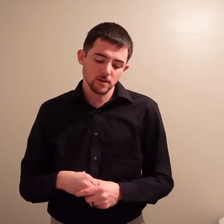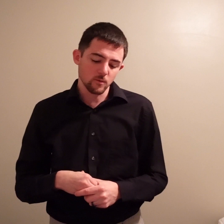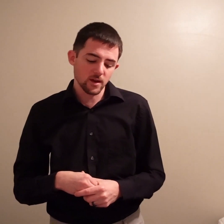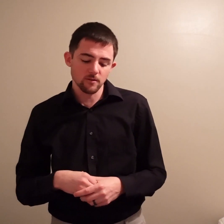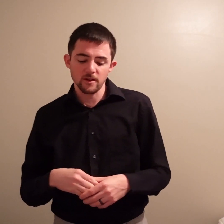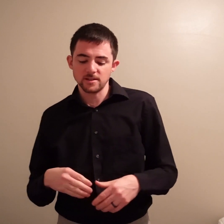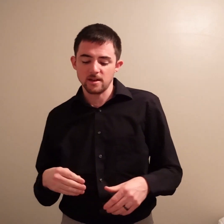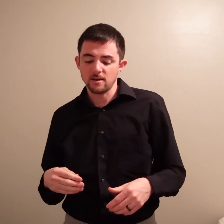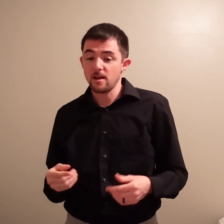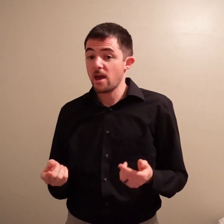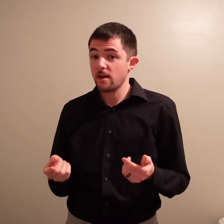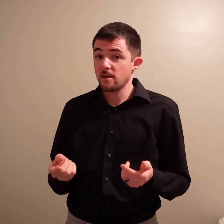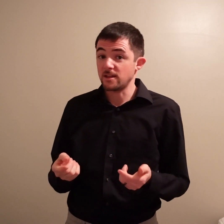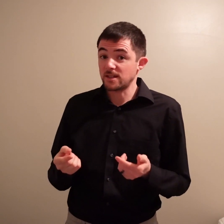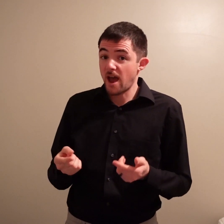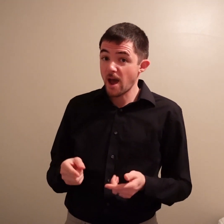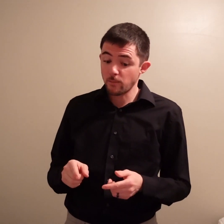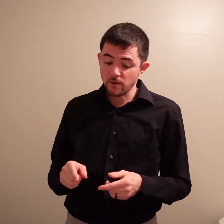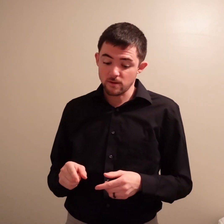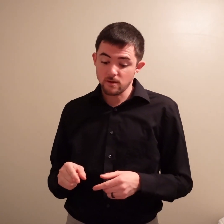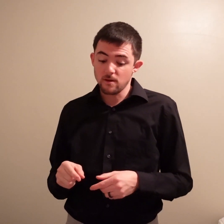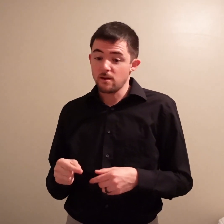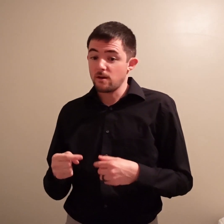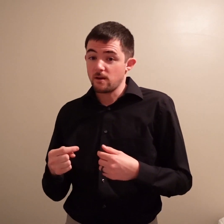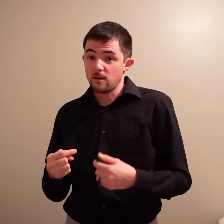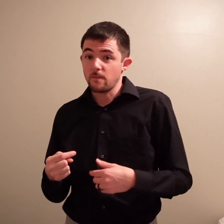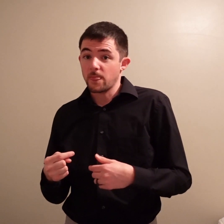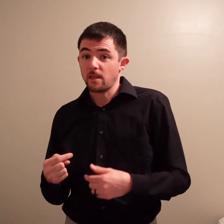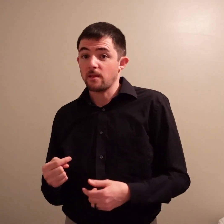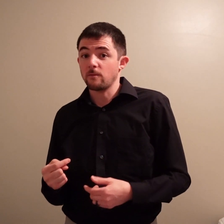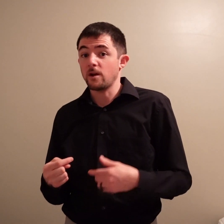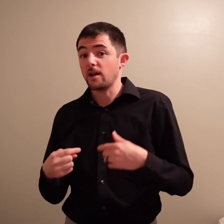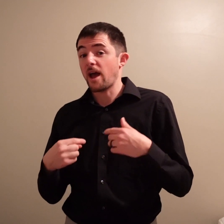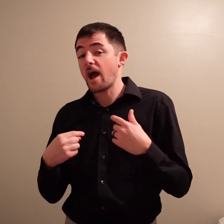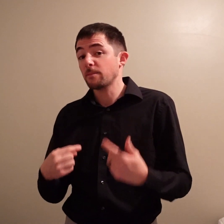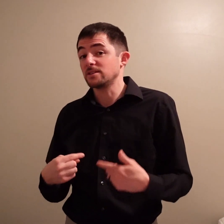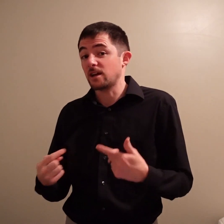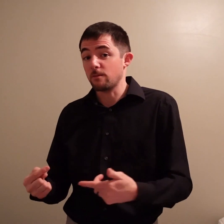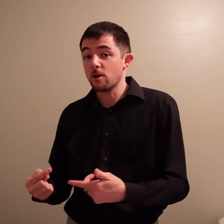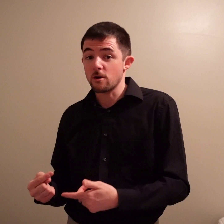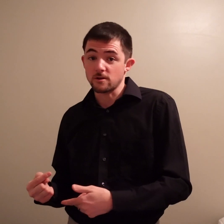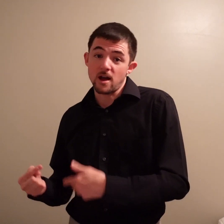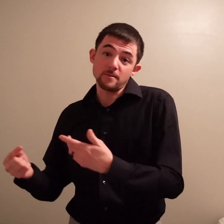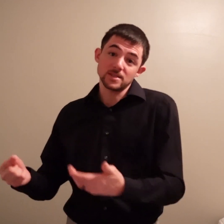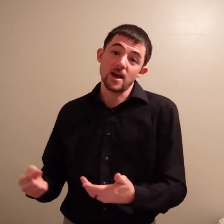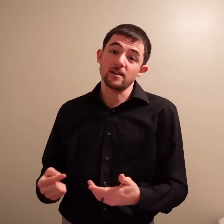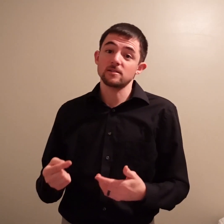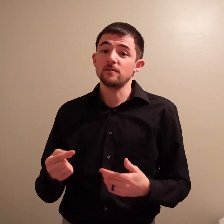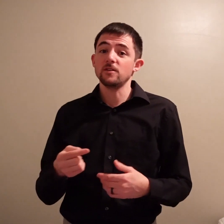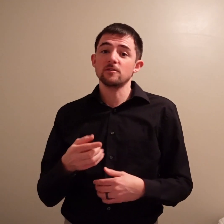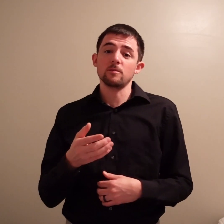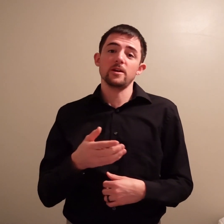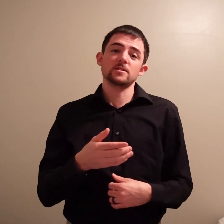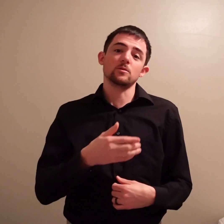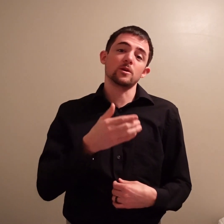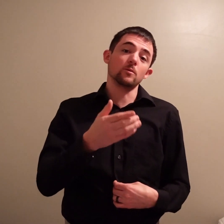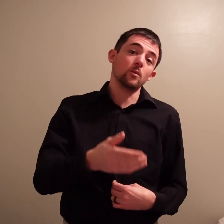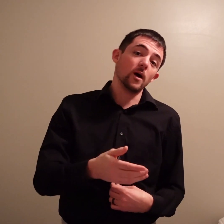we can really say this happened. When it happens that I'm hurt, I'm sad. So if you can replace the word what